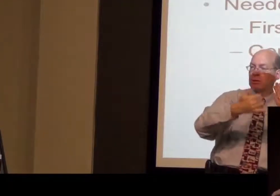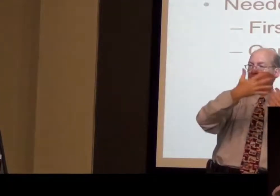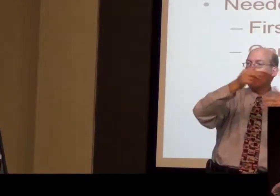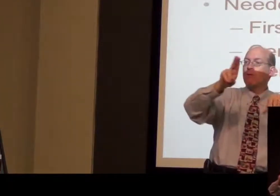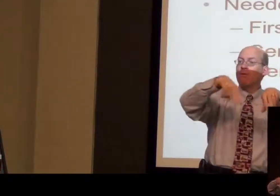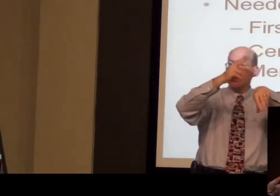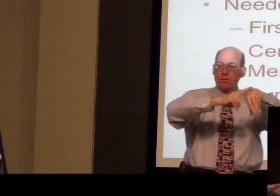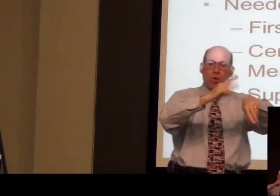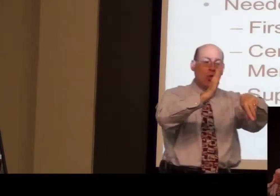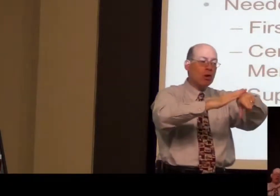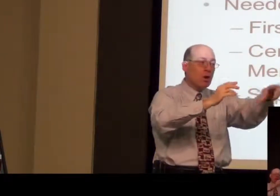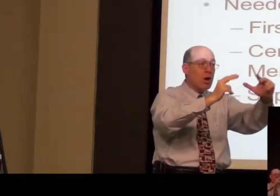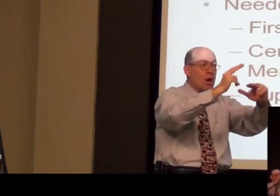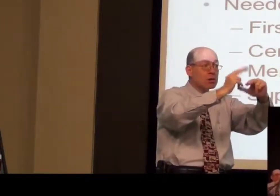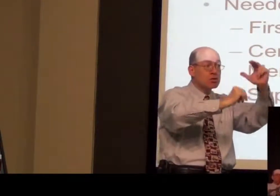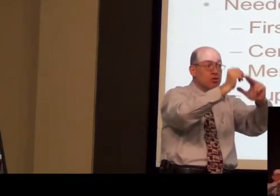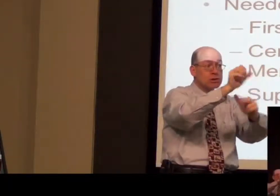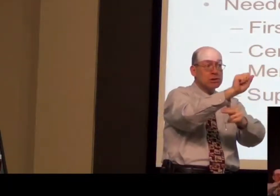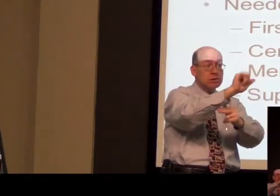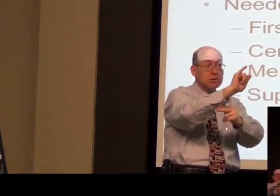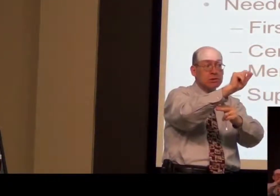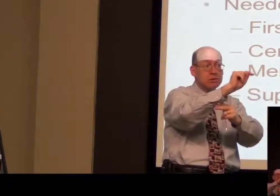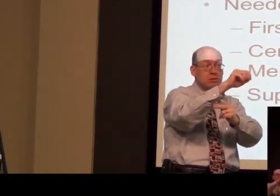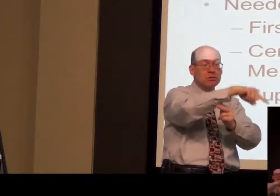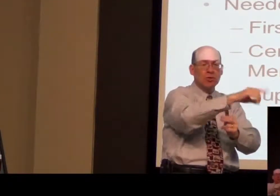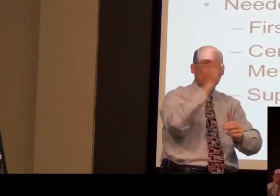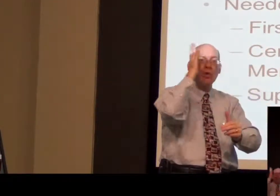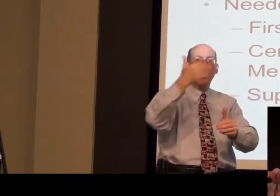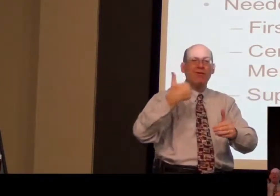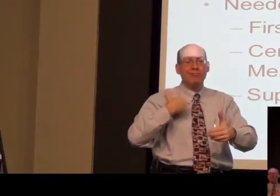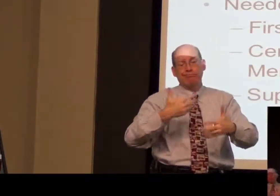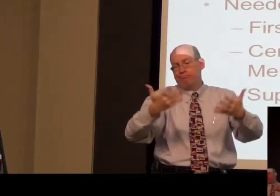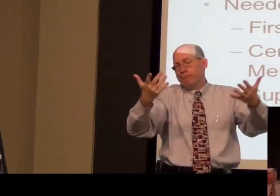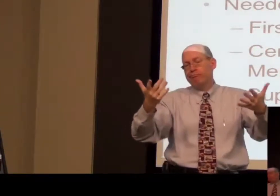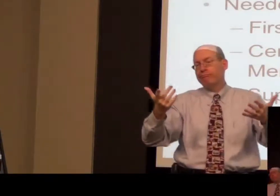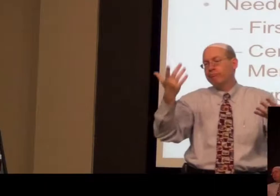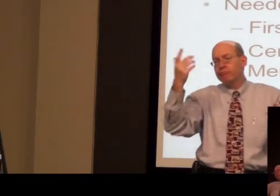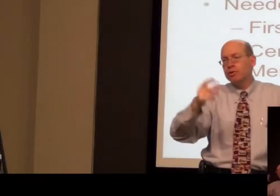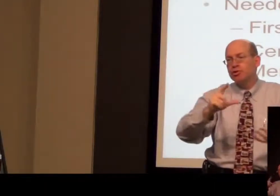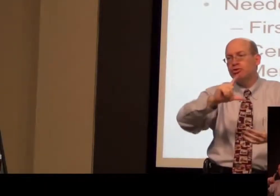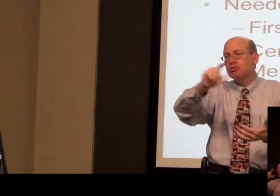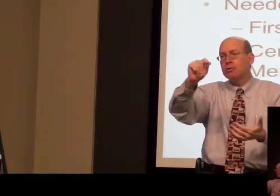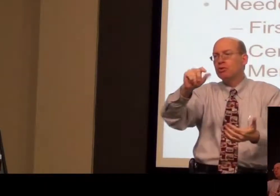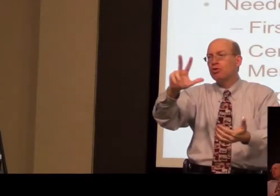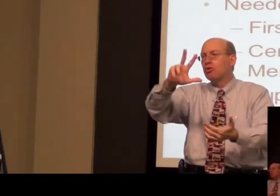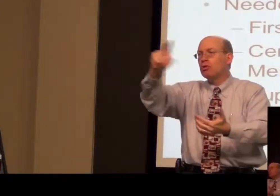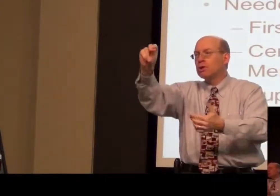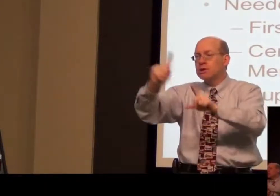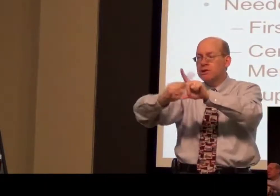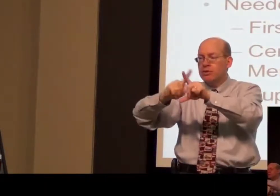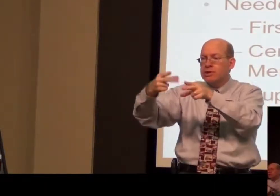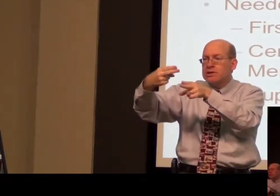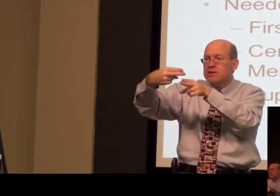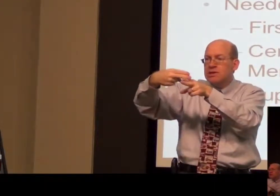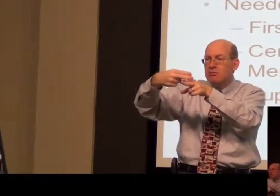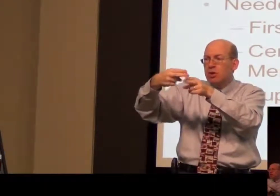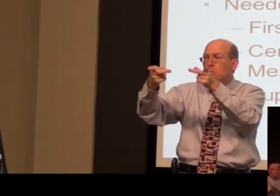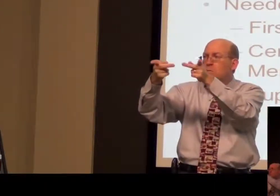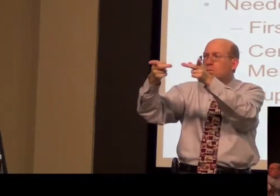for the project, we of course had the construction site and maybe 20, 30